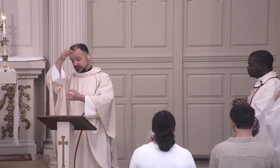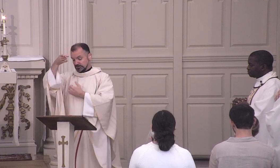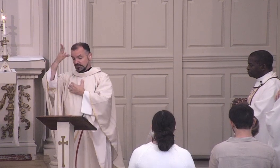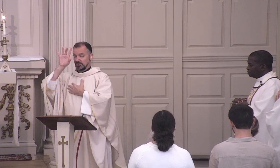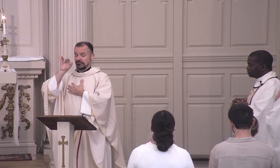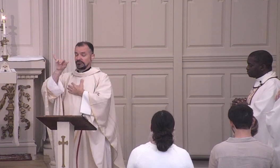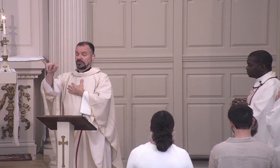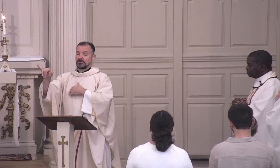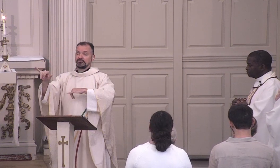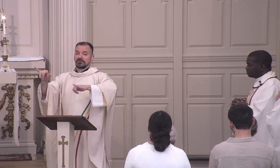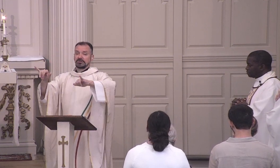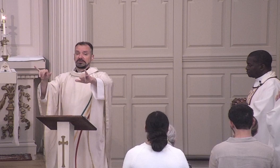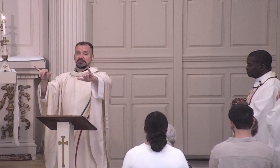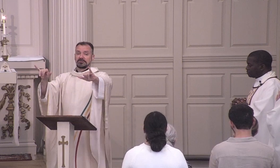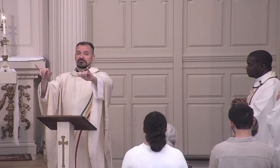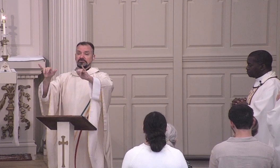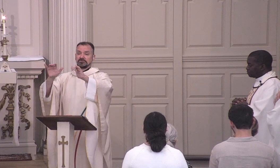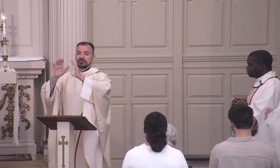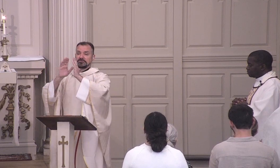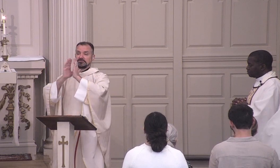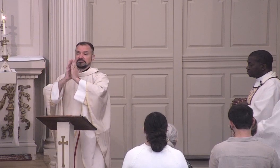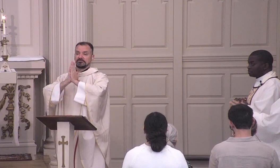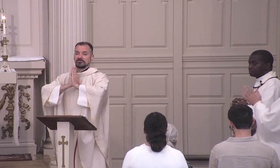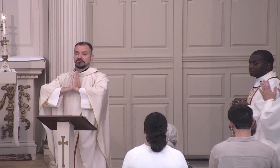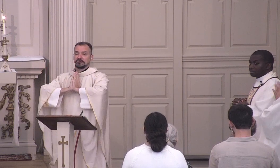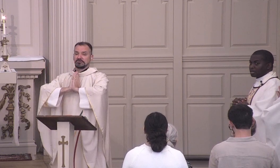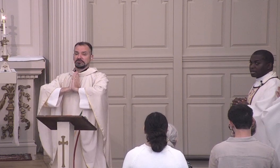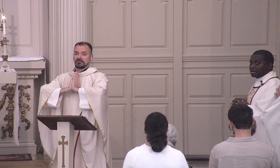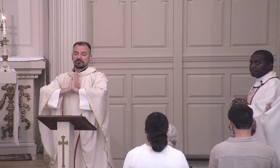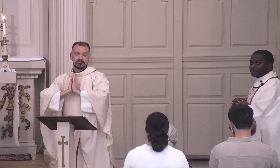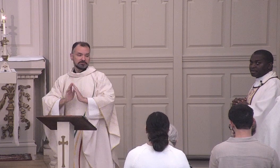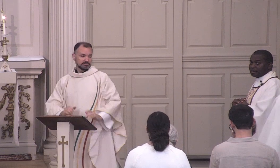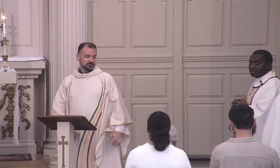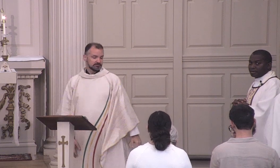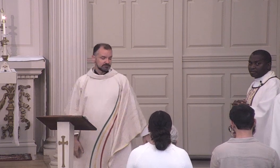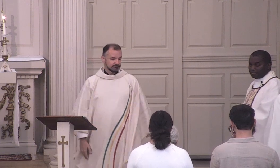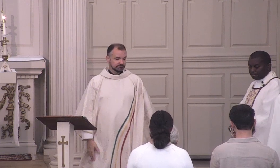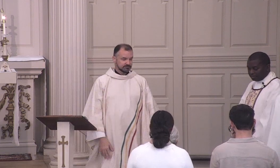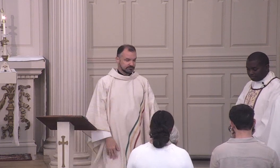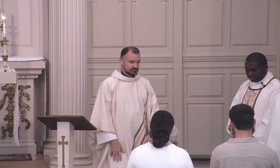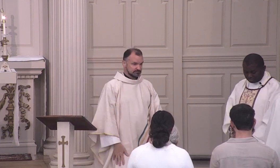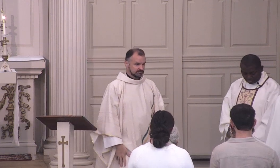in the unity of the Holy Spirit, God forever and ever.